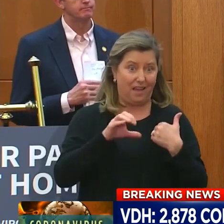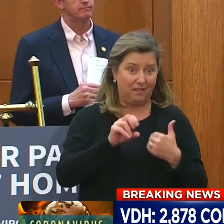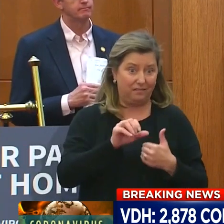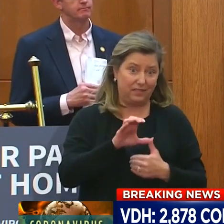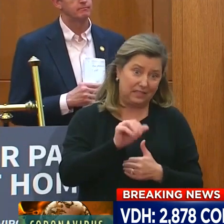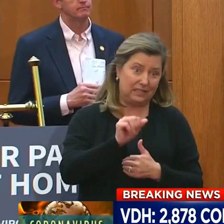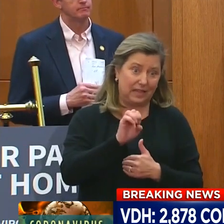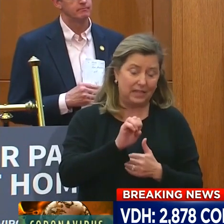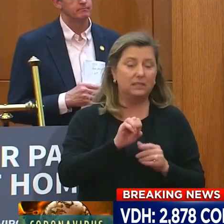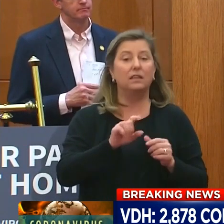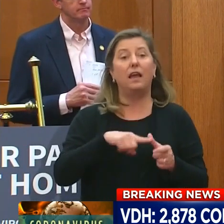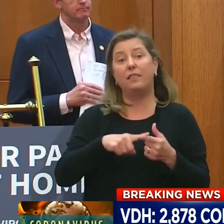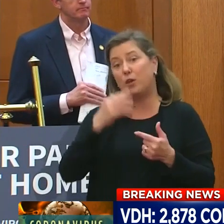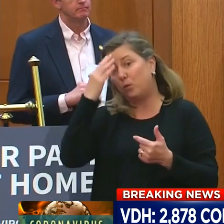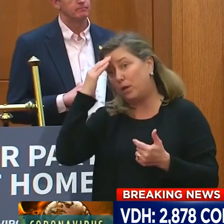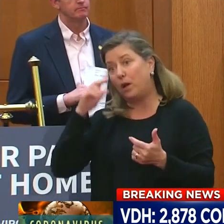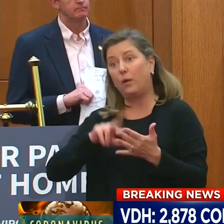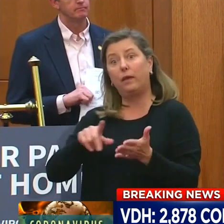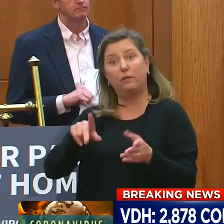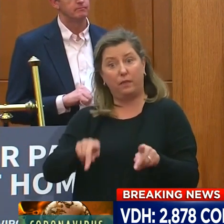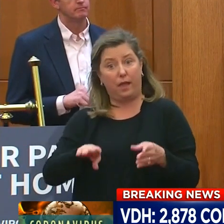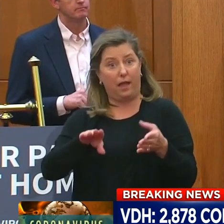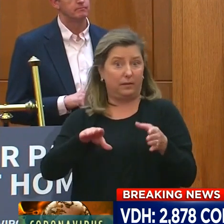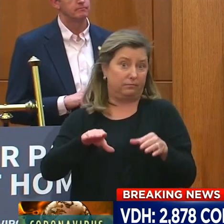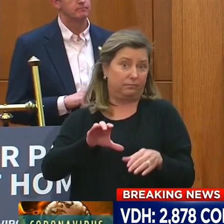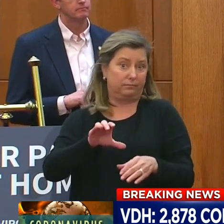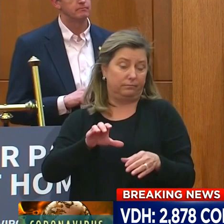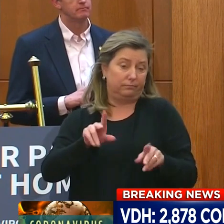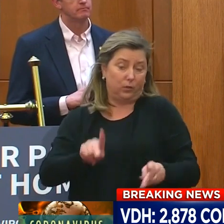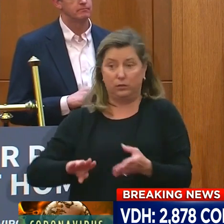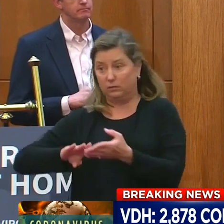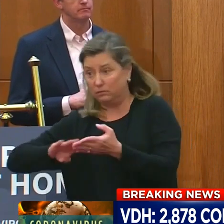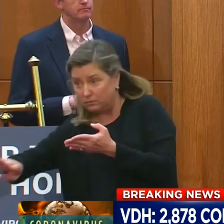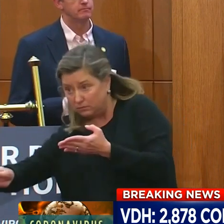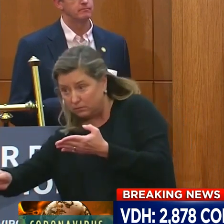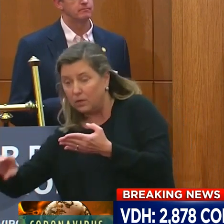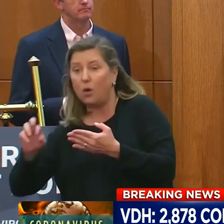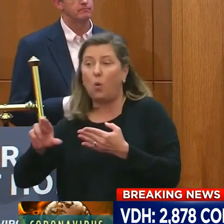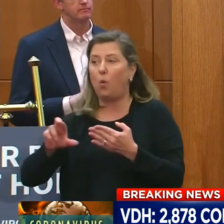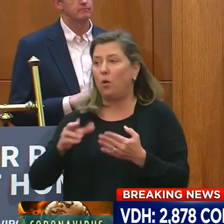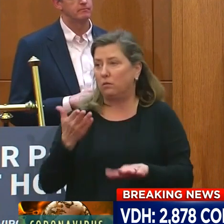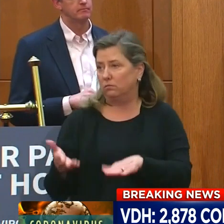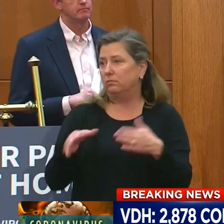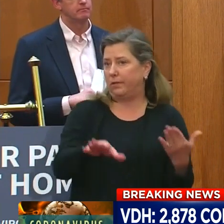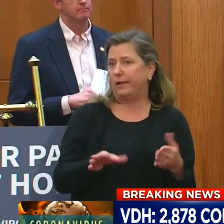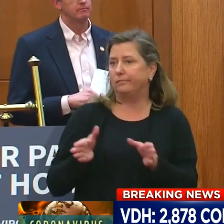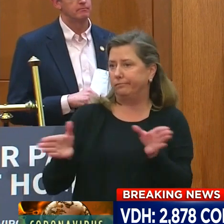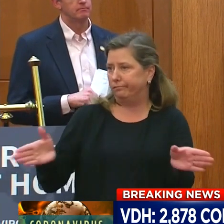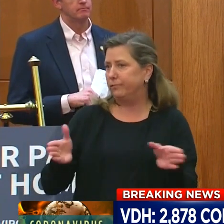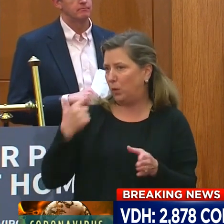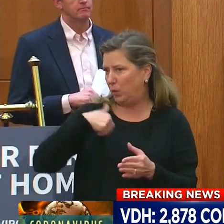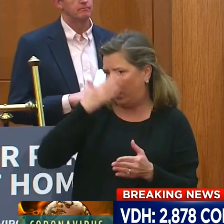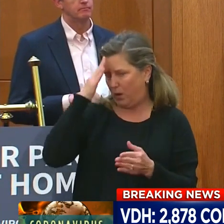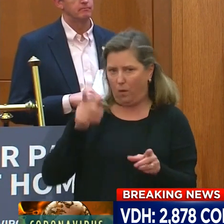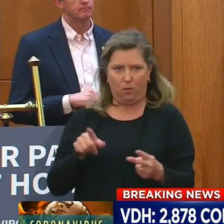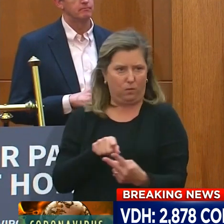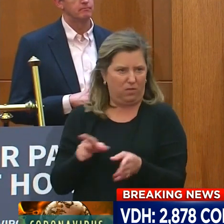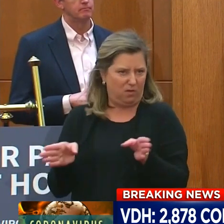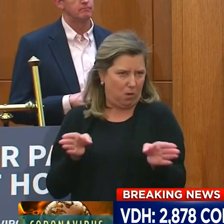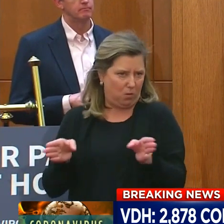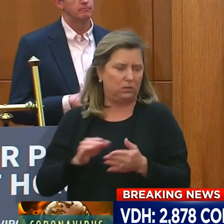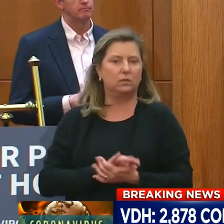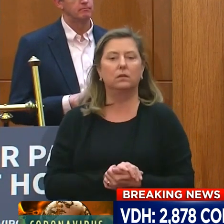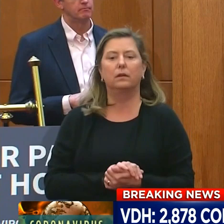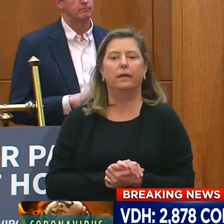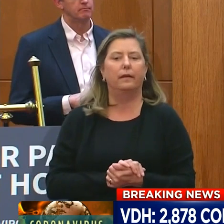either discharged or in the unfortunate circumstance of their passing away. We know that as well.